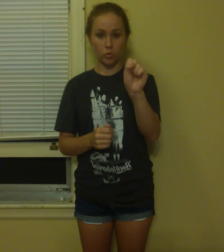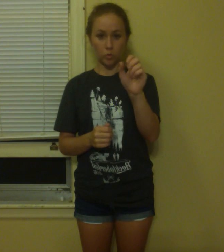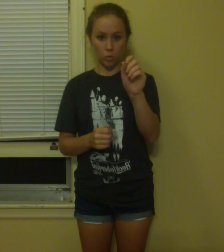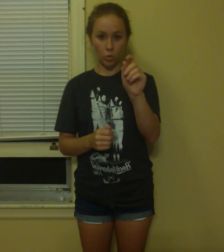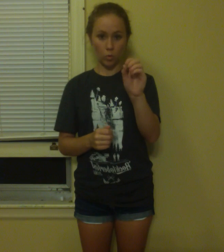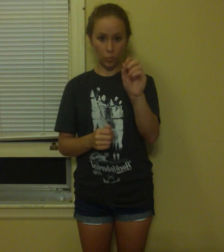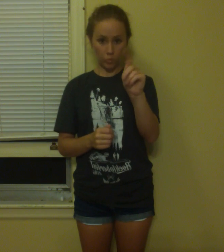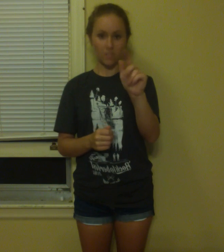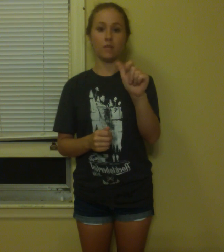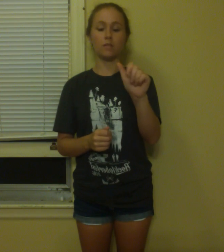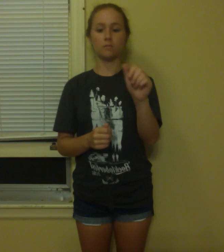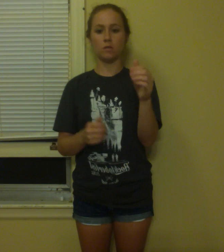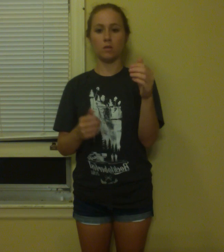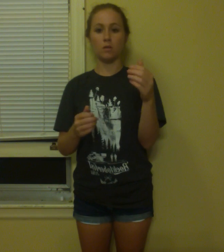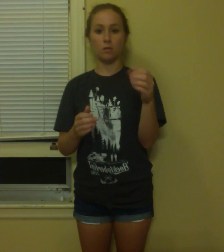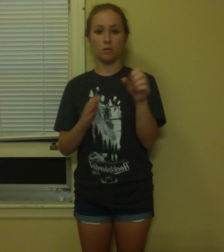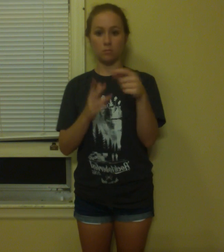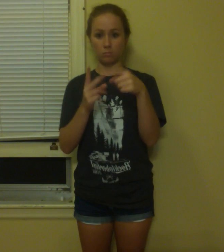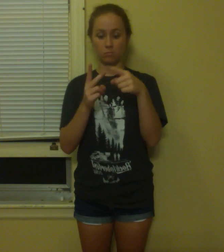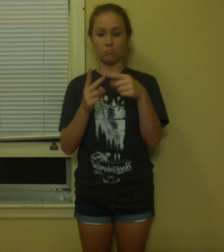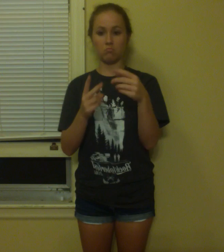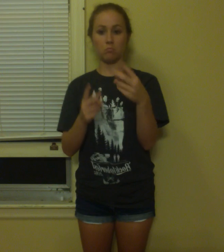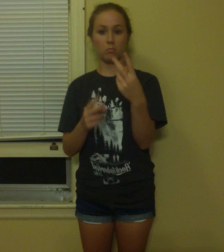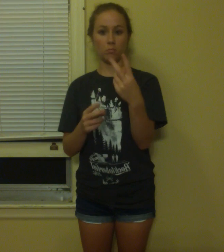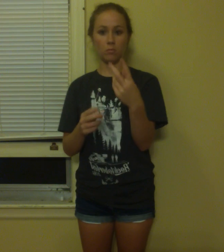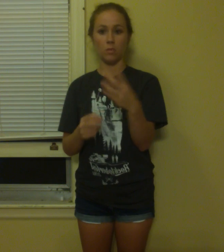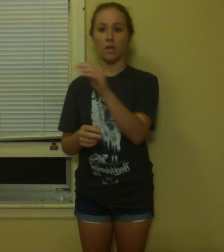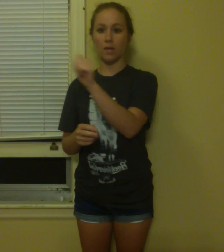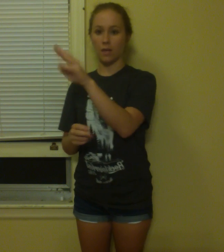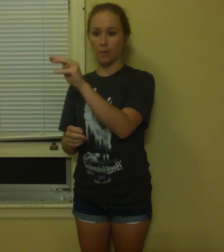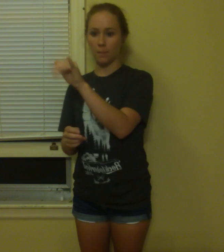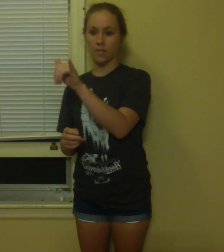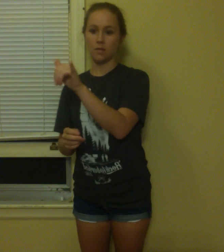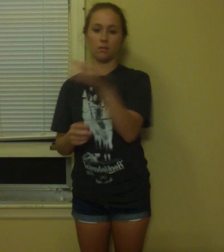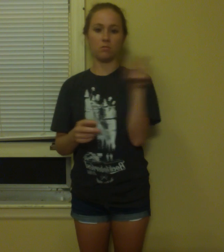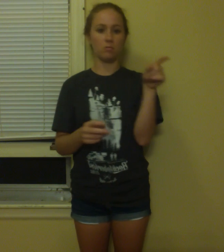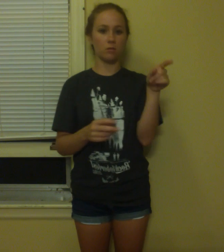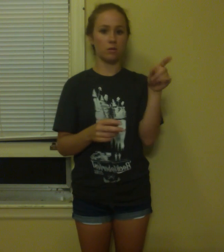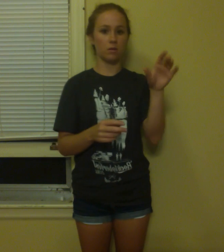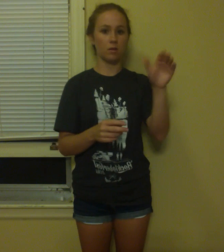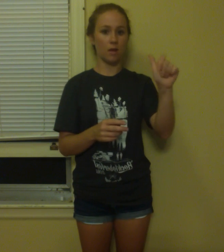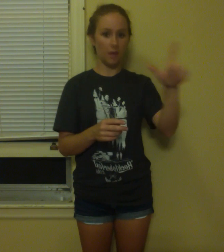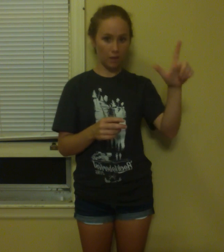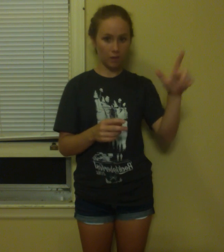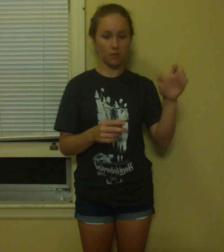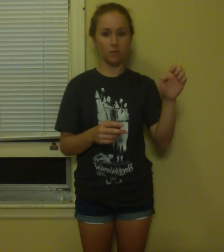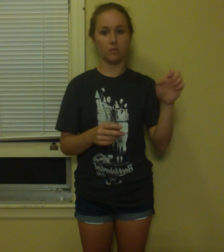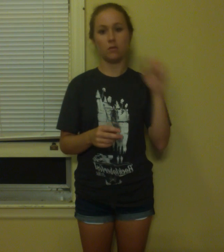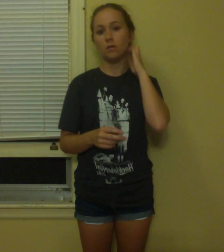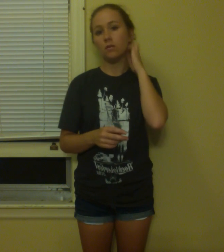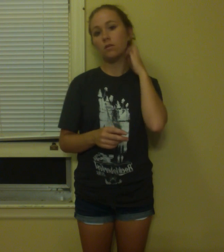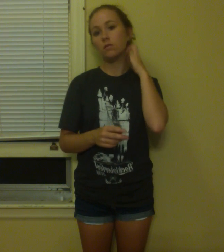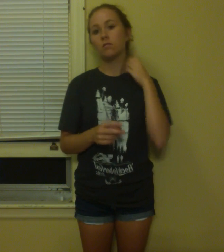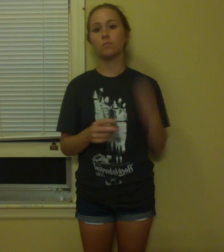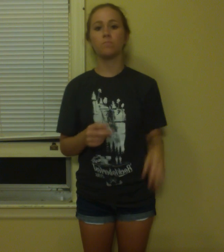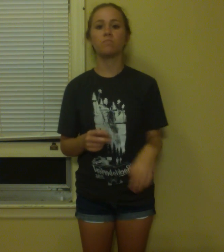Franken, right? So they are our senators for the state of Minnesota. The Senate, you have to be 30 years old to run for the Senate, so I've got a few years yet, so maybe